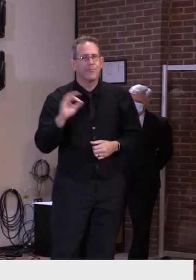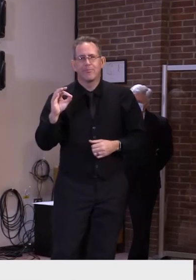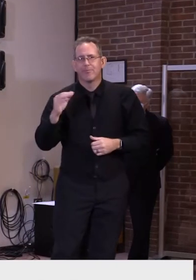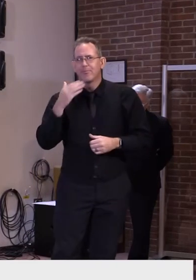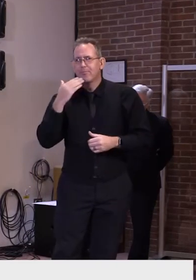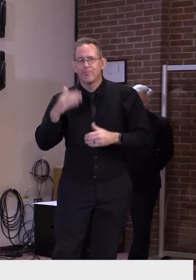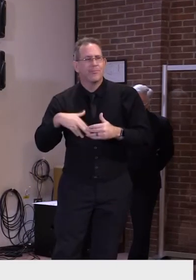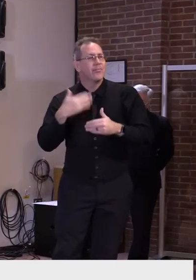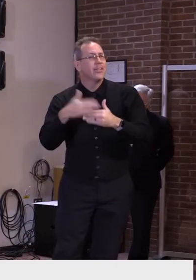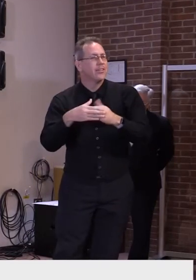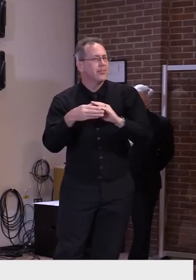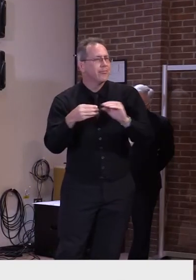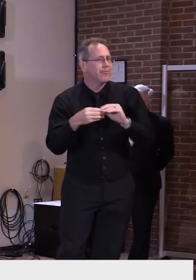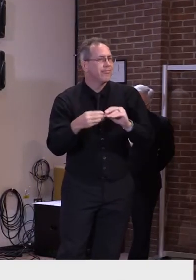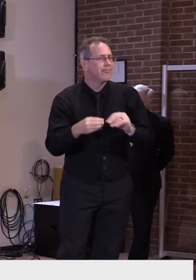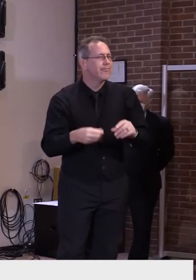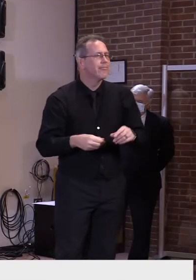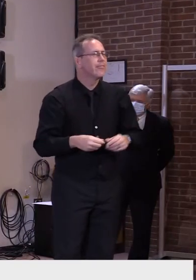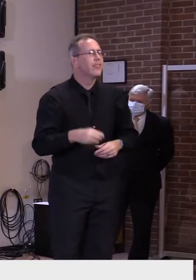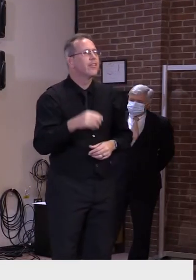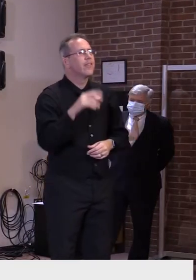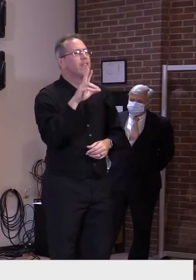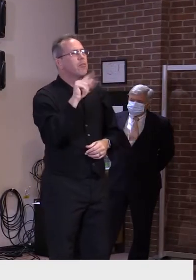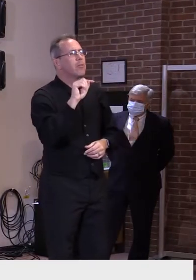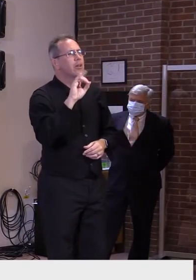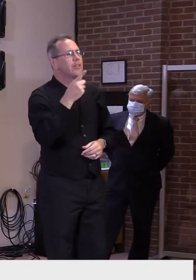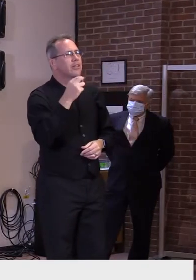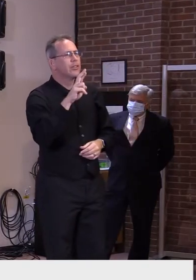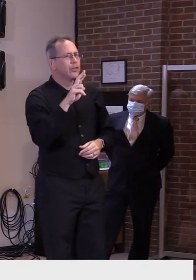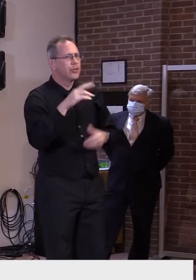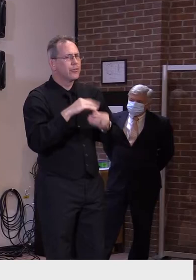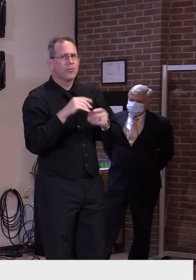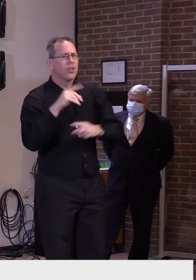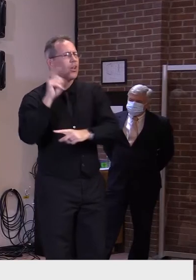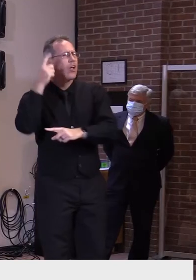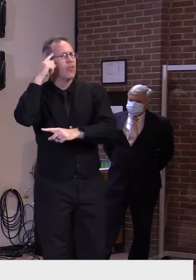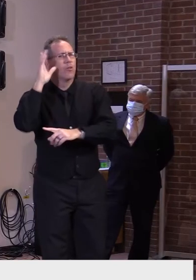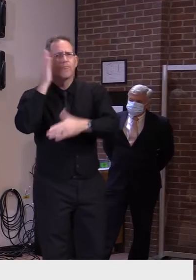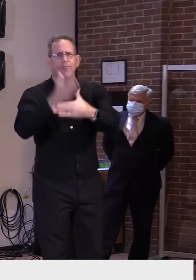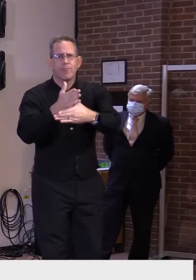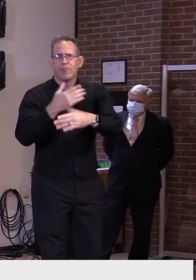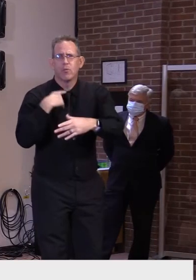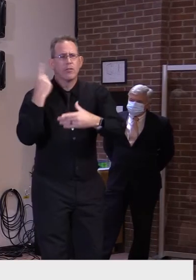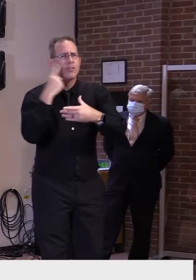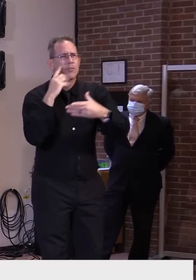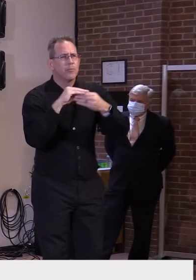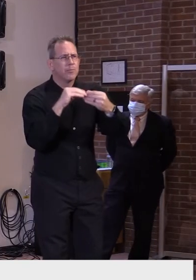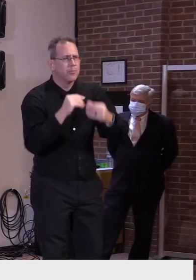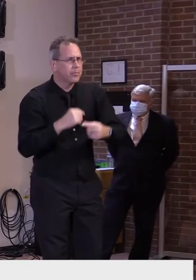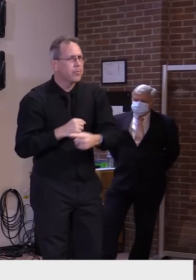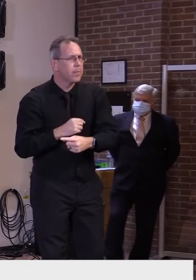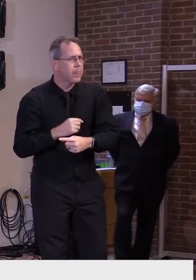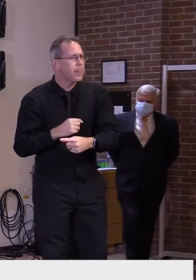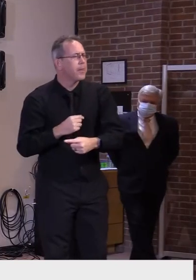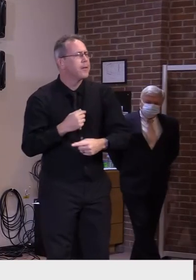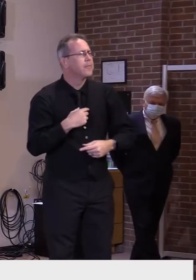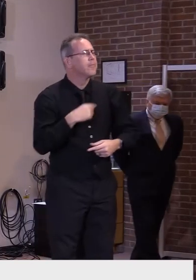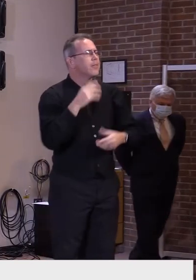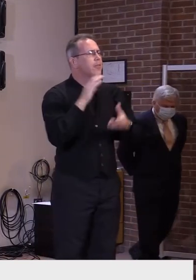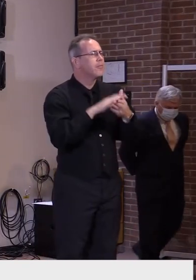I just want to offer as well, just that we believe the VPA is going to follow our guidance. So